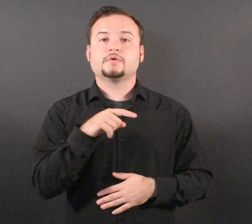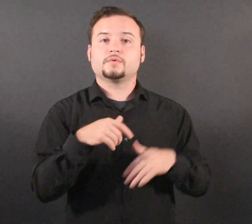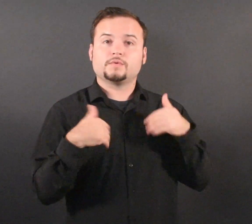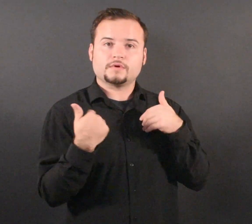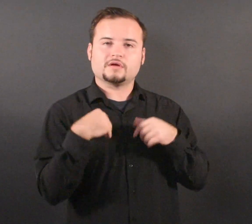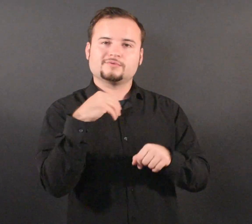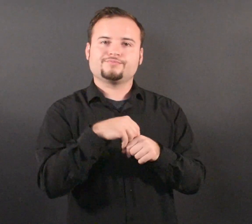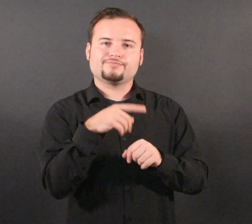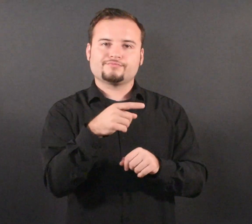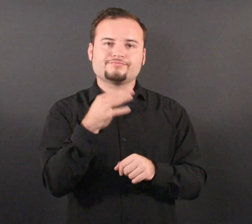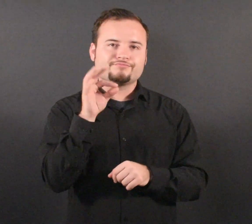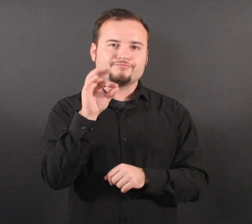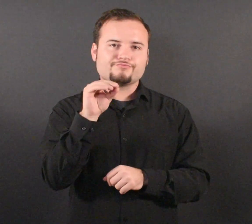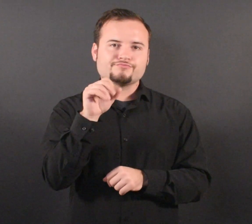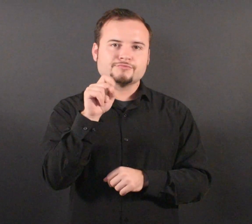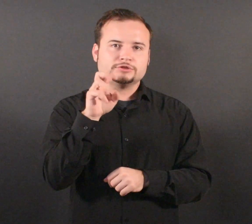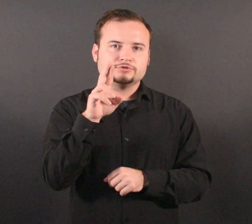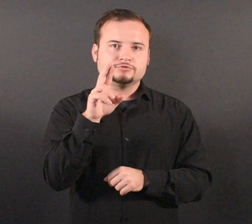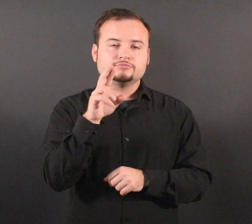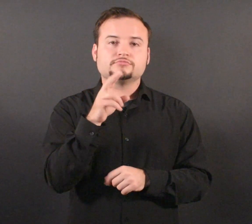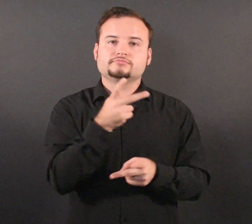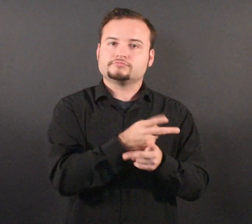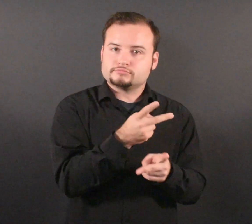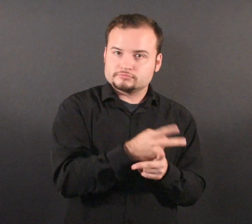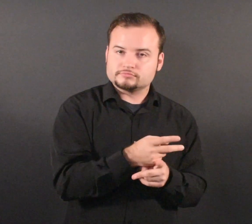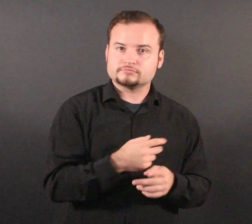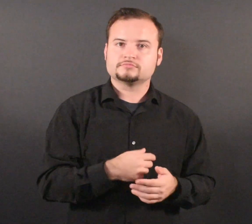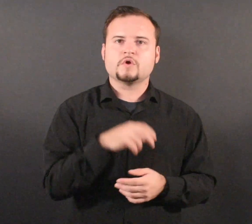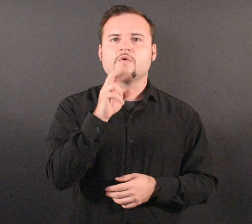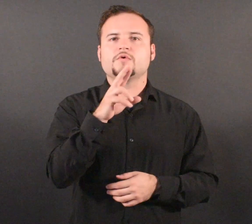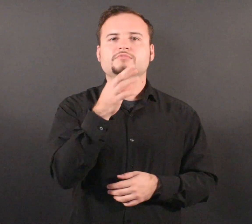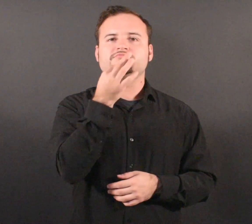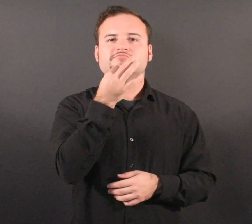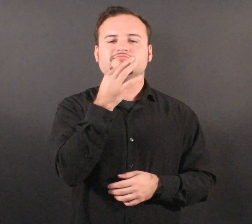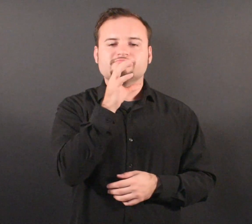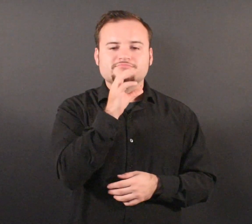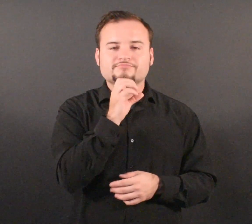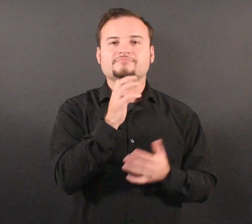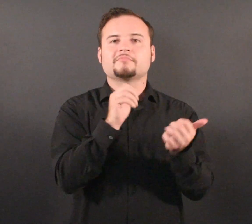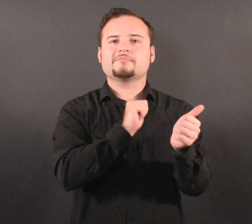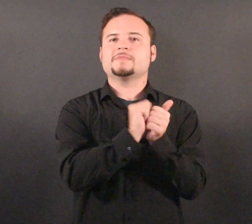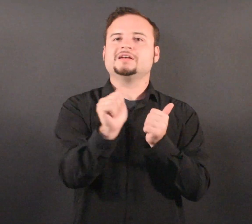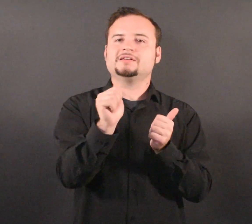youth in foster care or aging out of foster care,